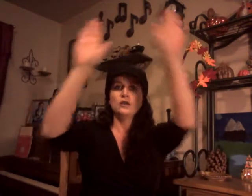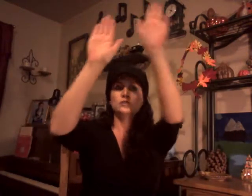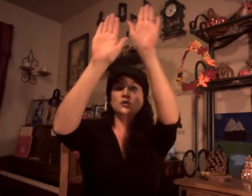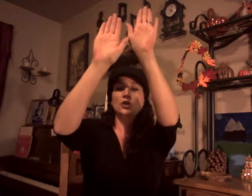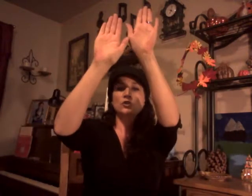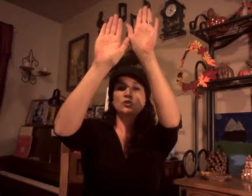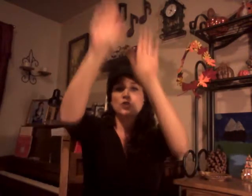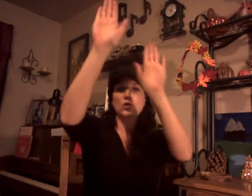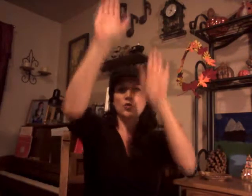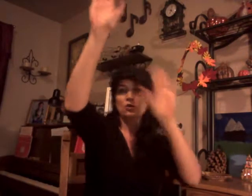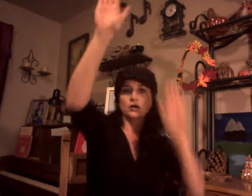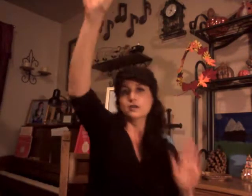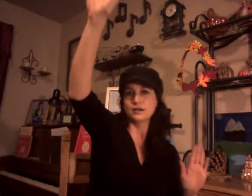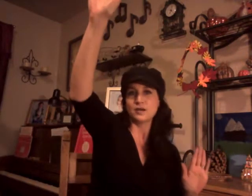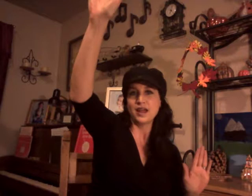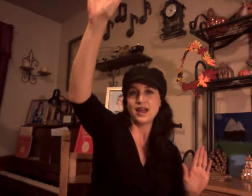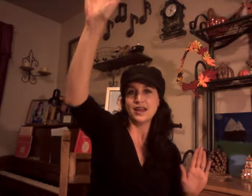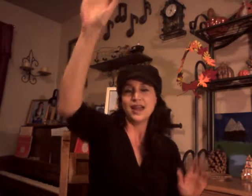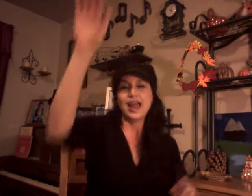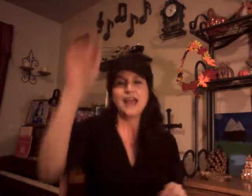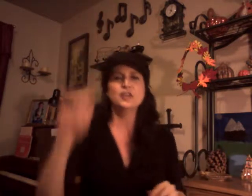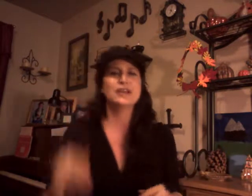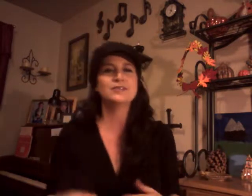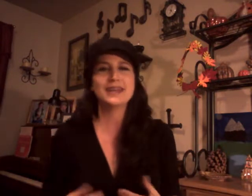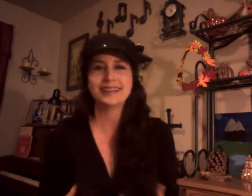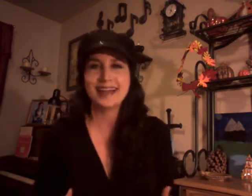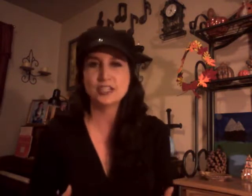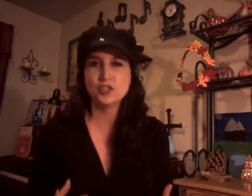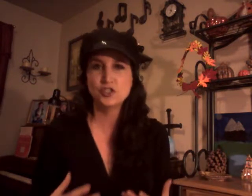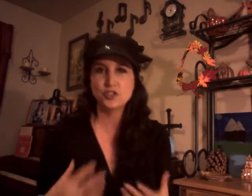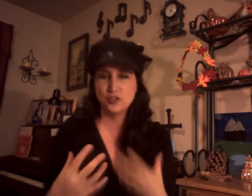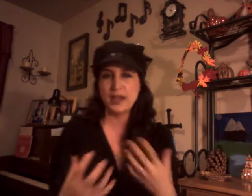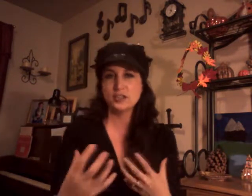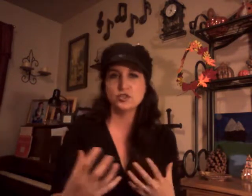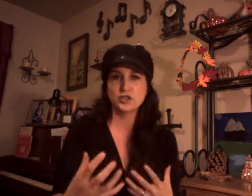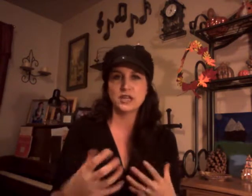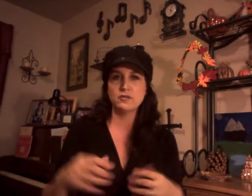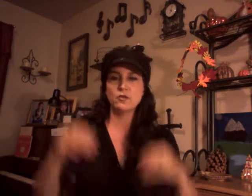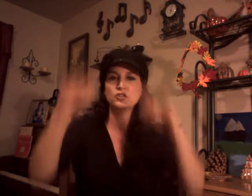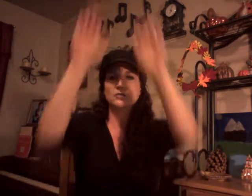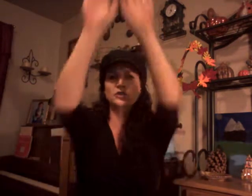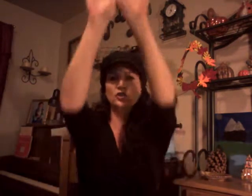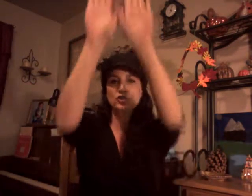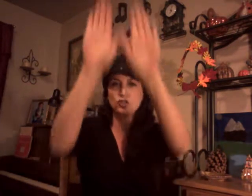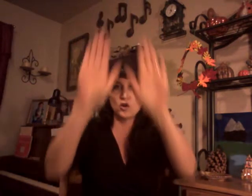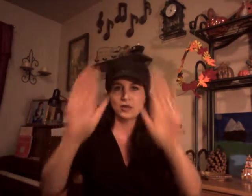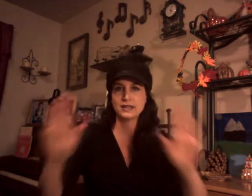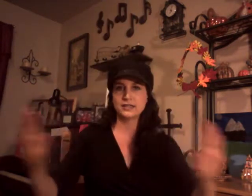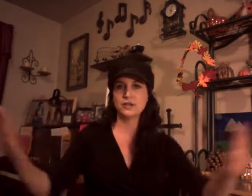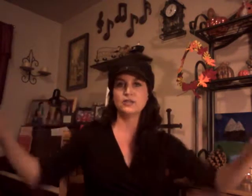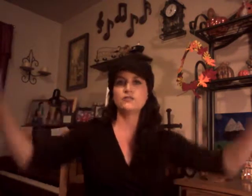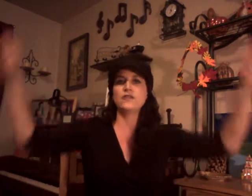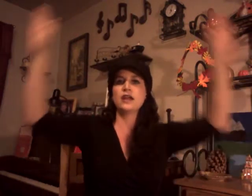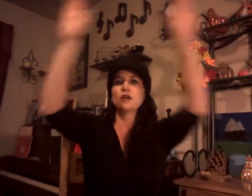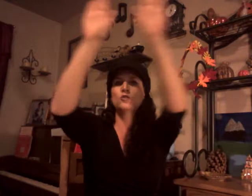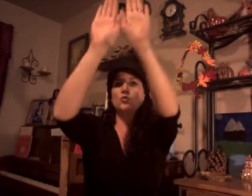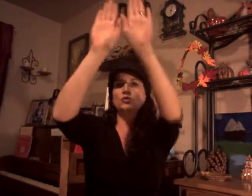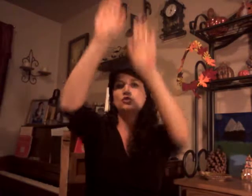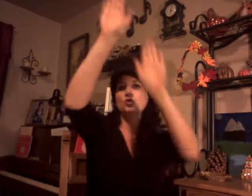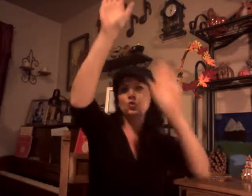was torn, okay? And you don't have to make it that jerky of a motion, but to show like a tearing. The veil was